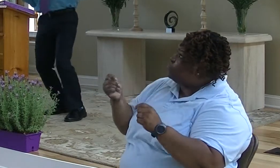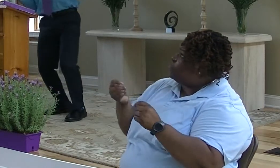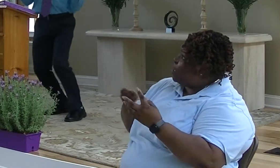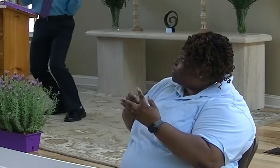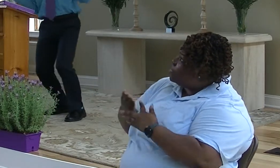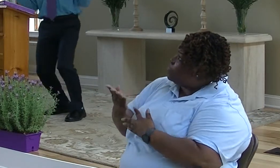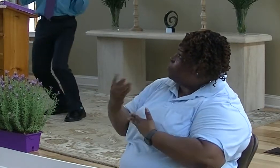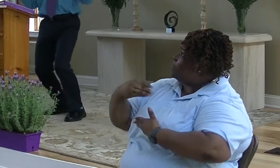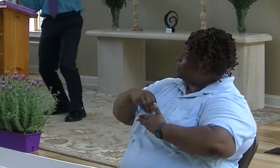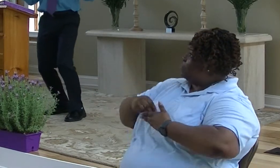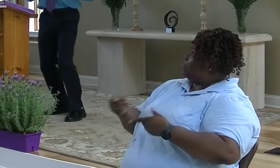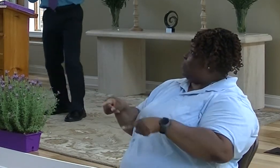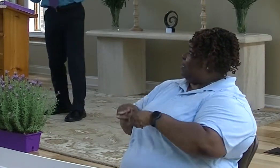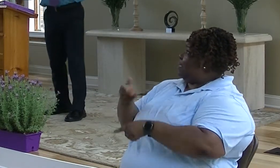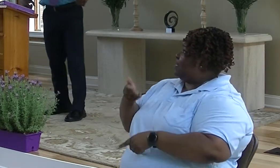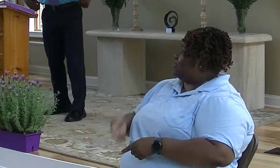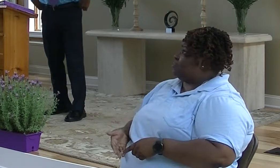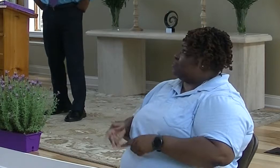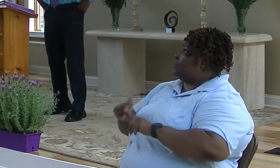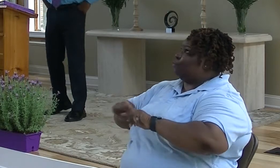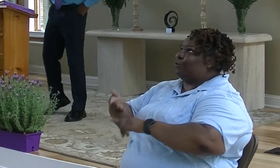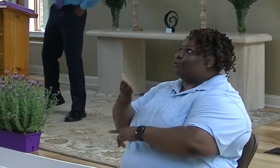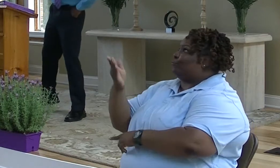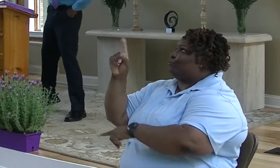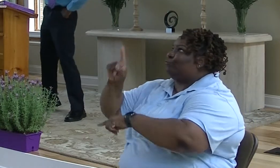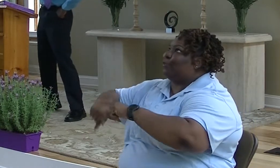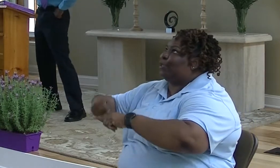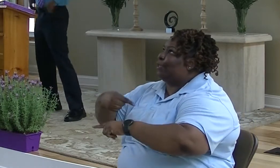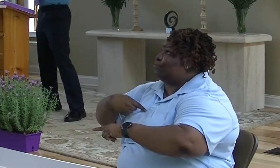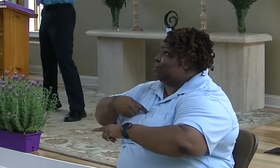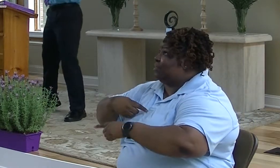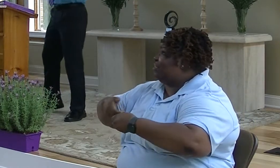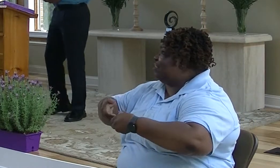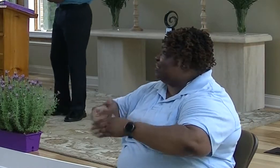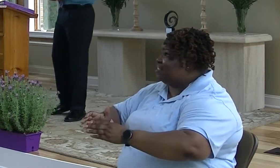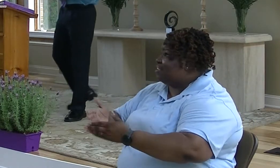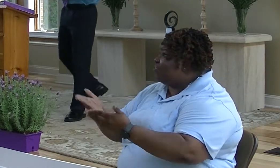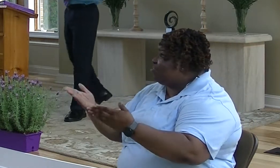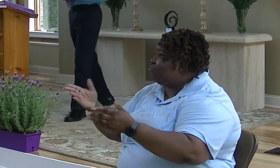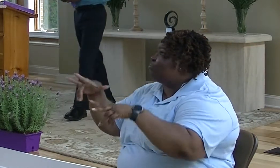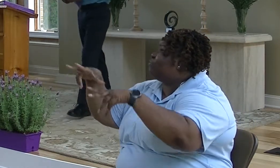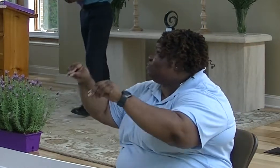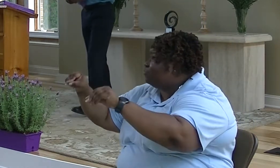me, in me, as me, but you can't. I won't let you, is what we're doing.